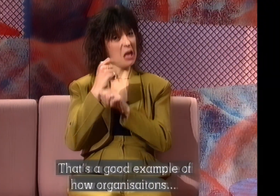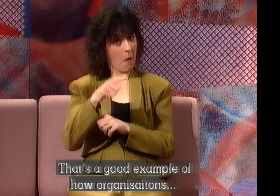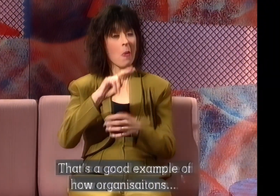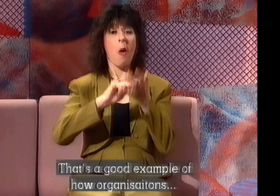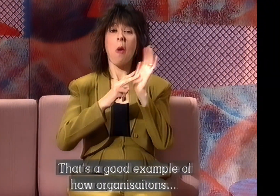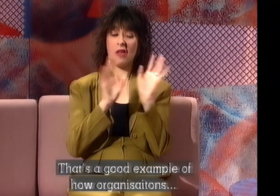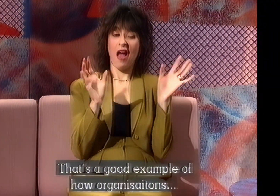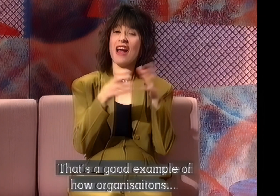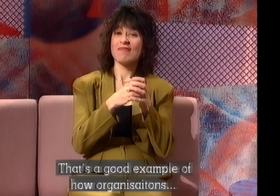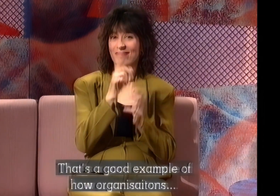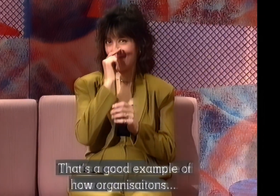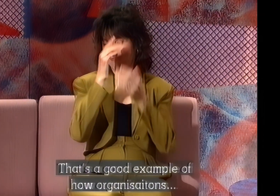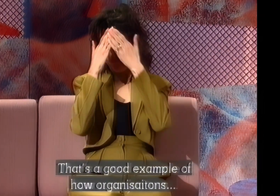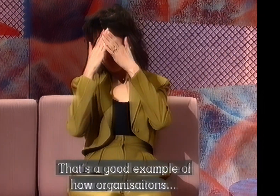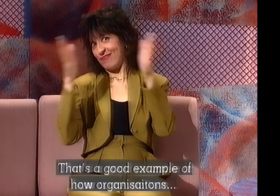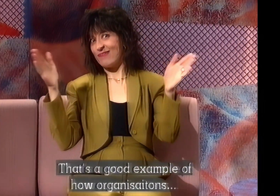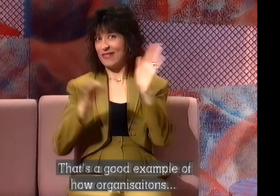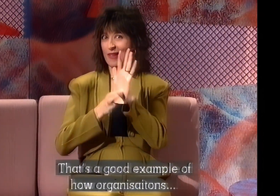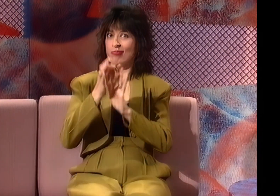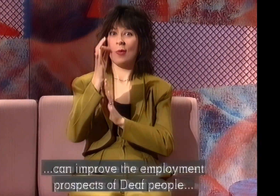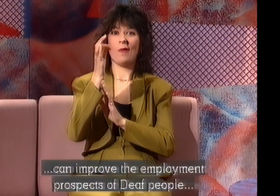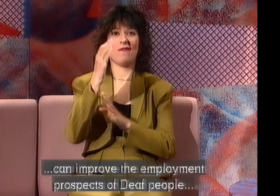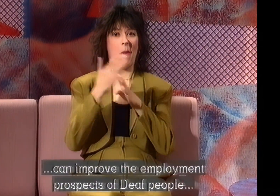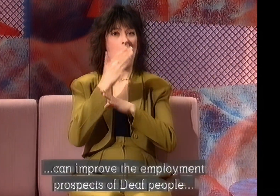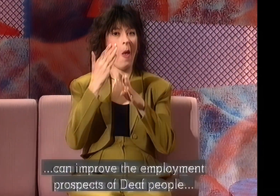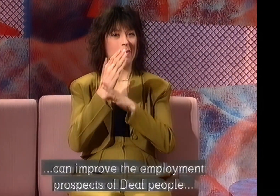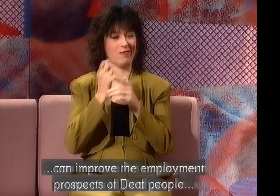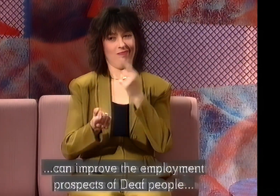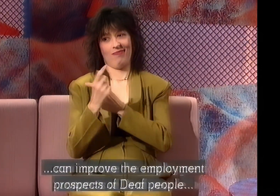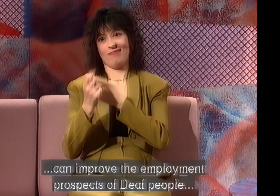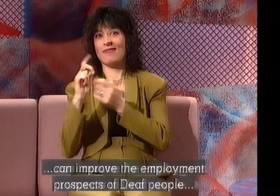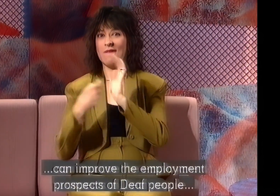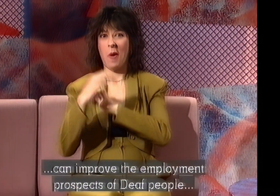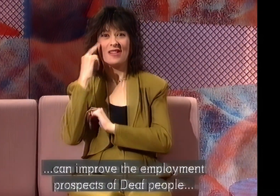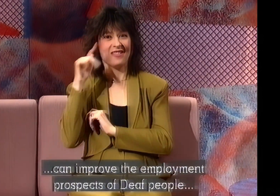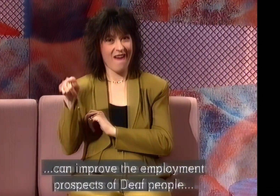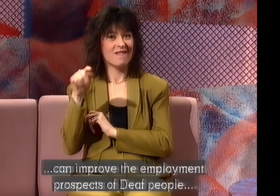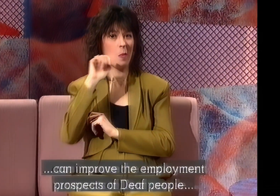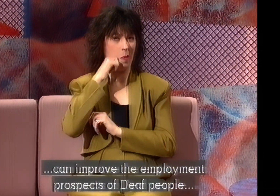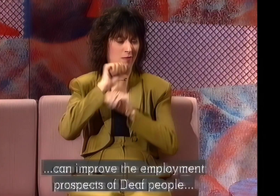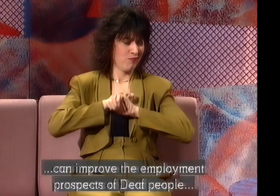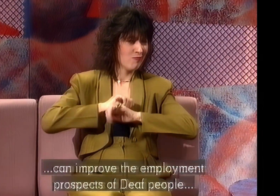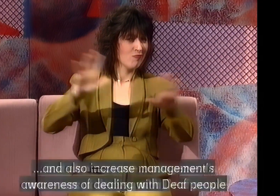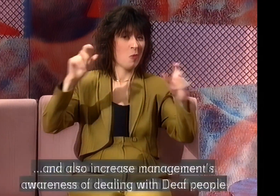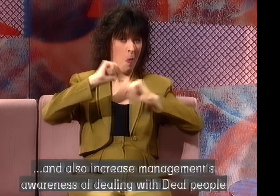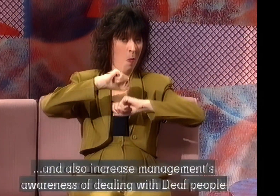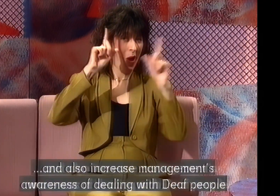That's a good example of how organisations can help improve the employment prospects of deaf people, and also